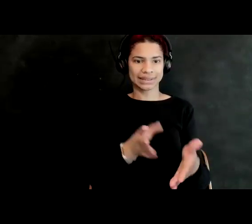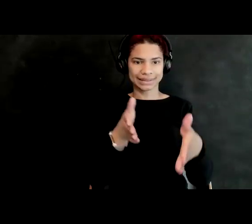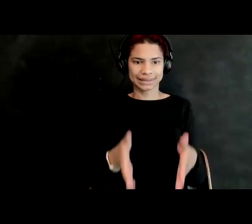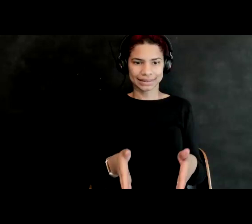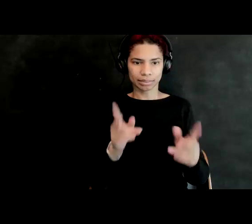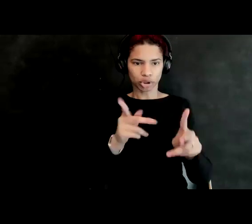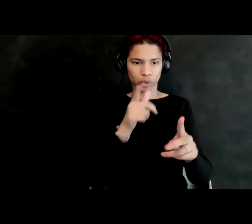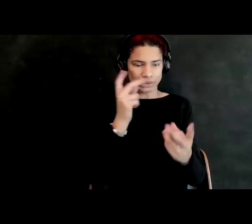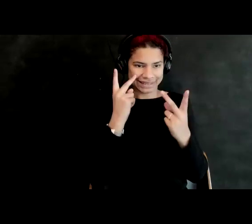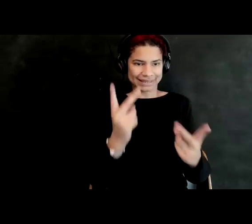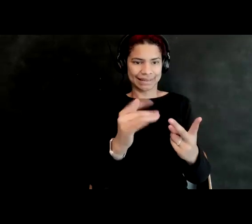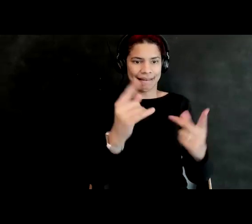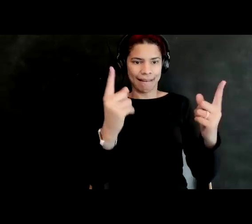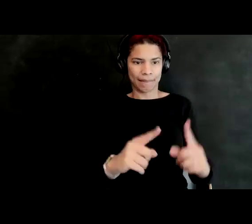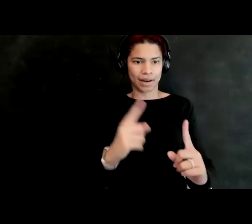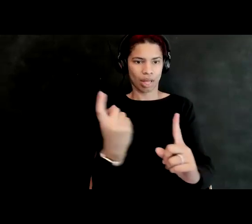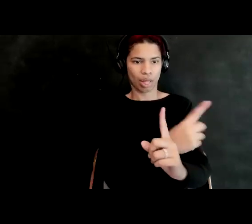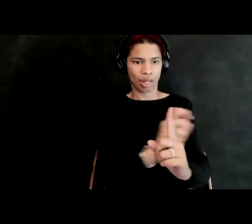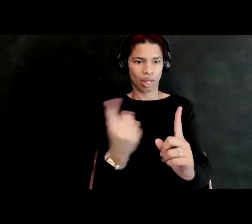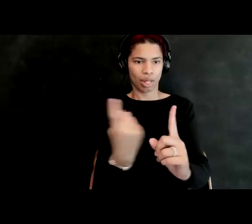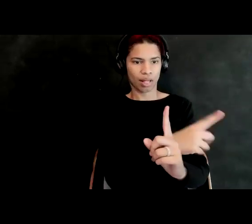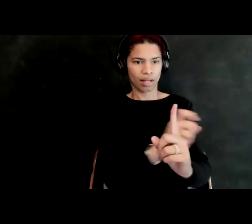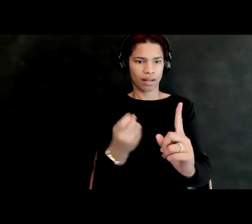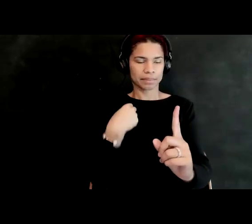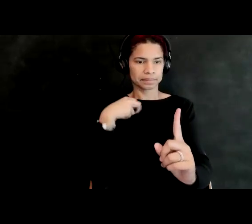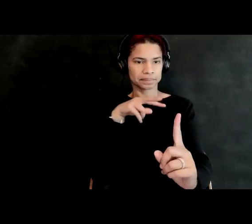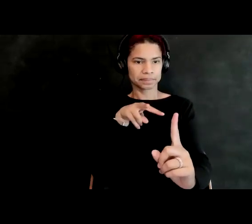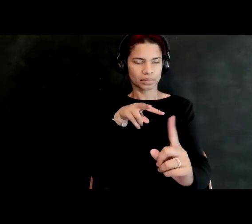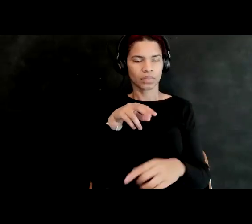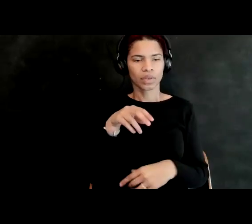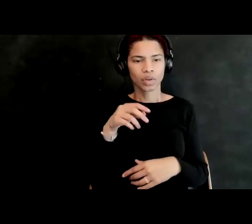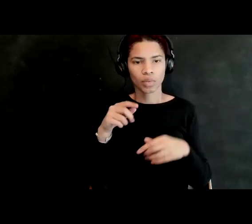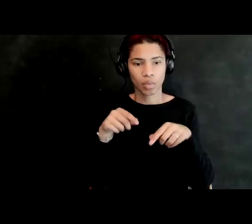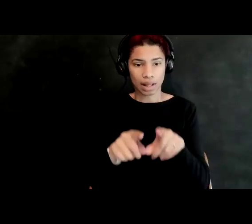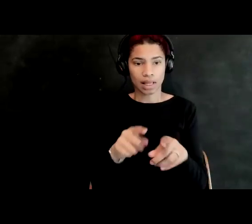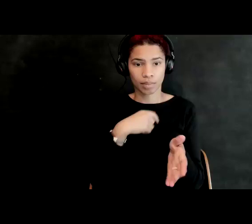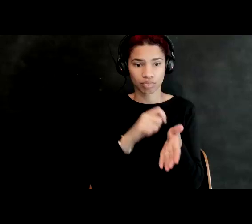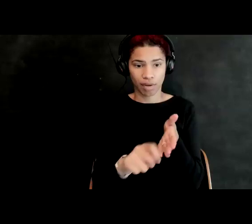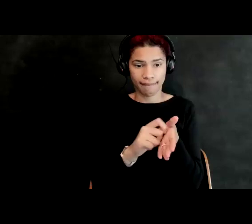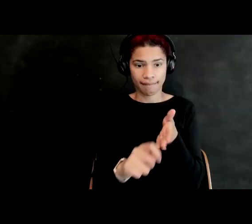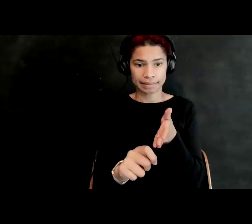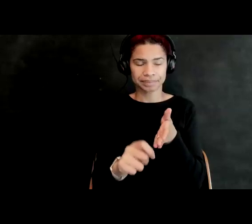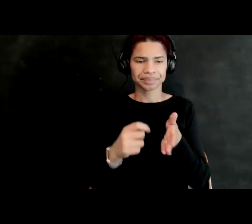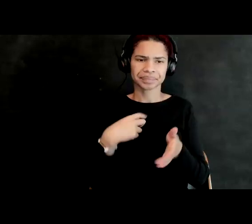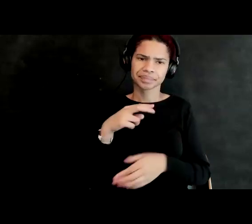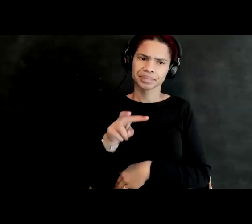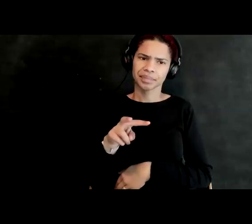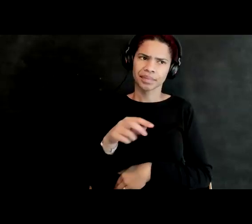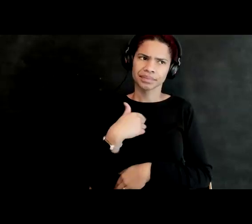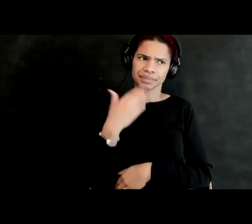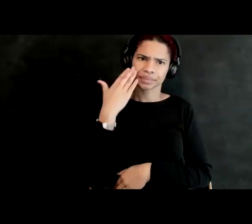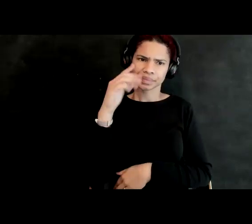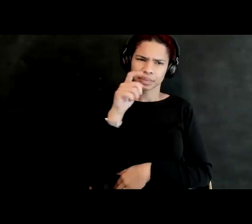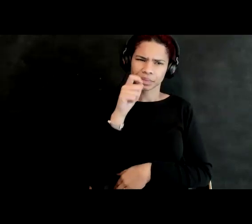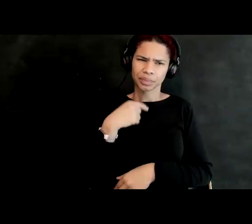this, and it was interesting. Midway through writing it, I realized I don't actually know who I'm imagining